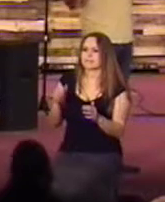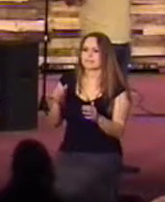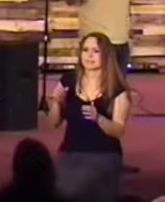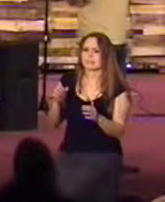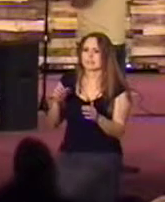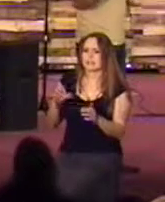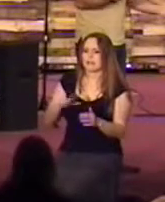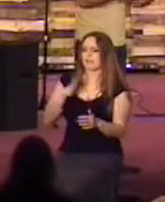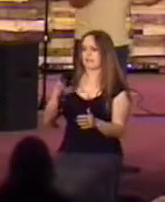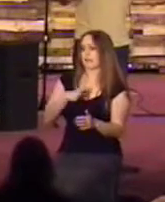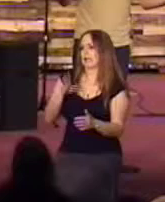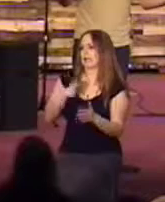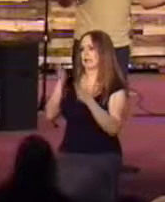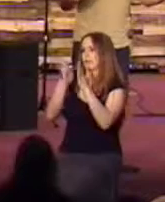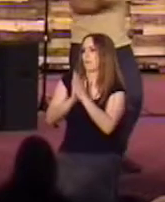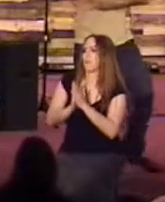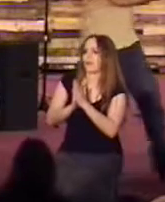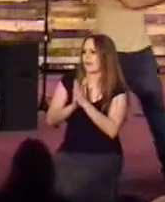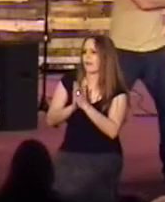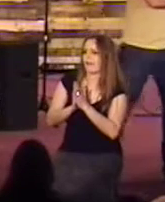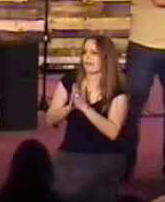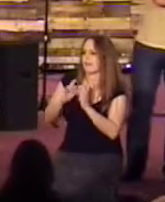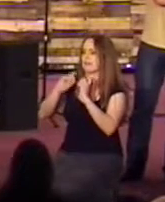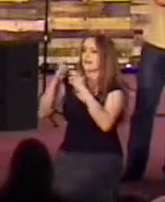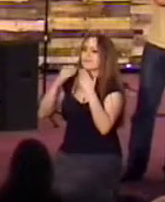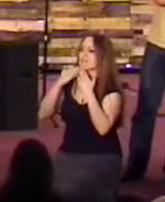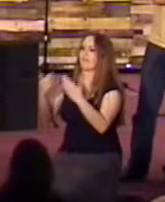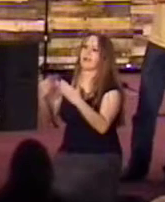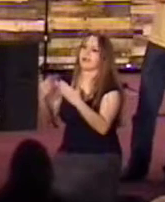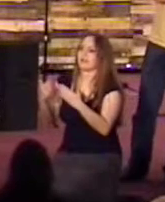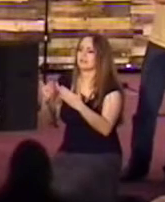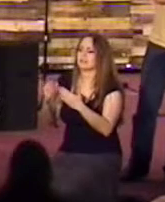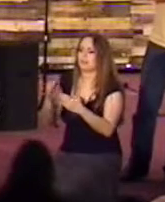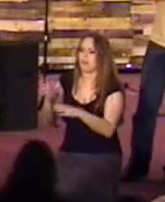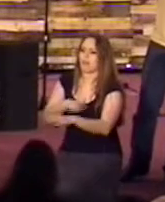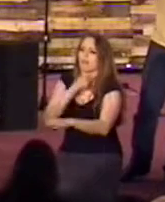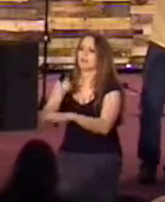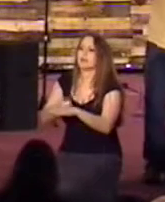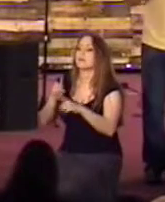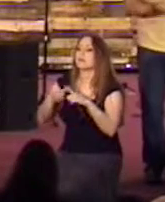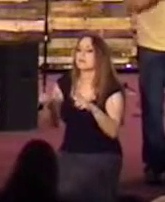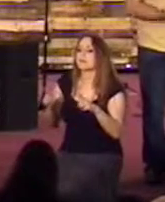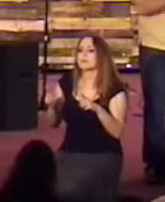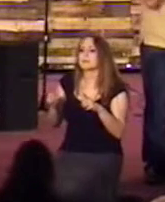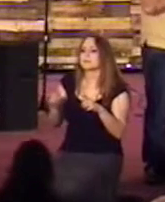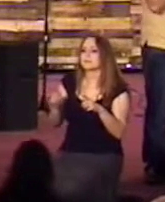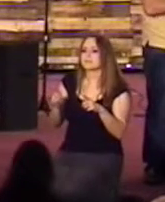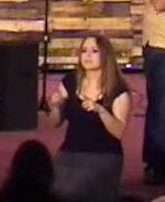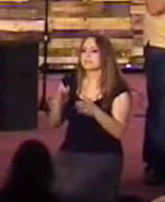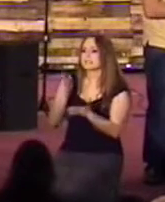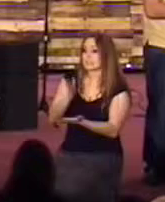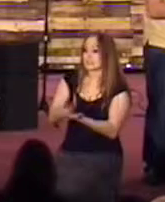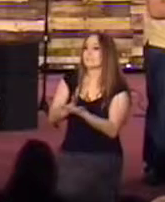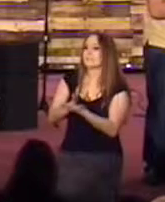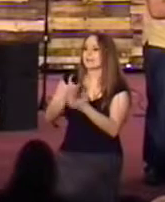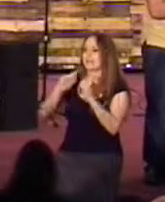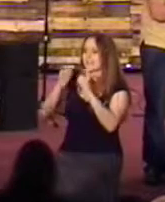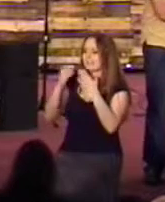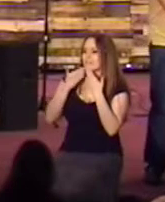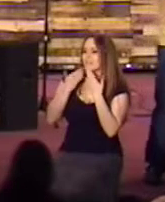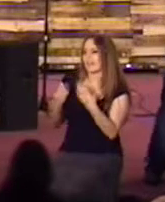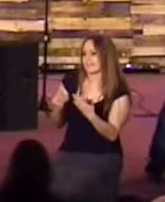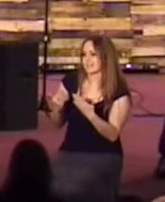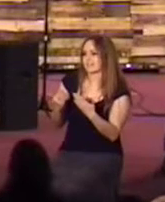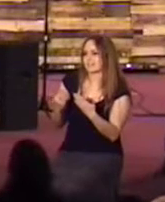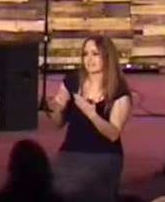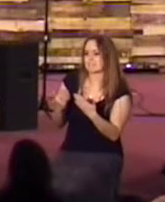30-minute prayer of thanks. And if he does, the writers of the Bible don't even think it's important enough to tell us that. They just tell us he gives thanks. It doesn't